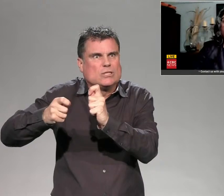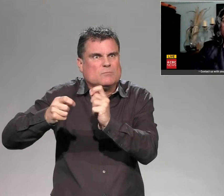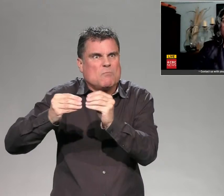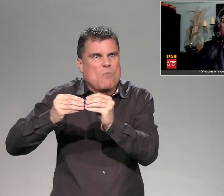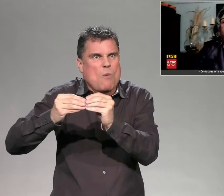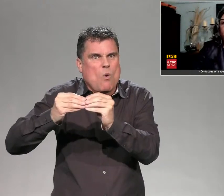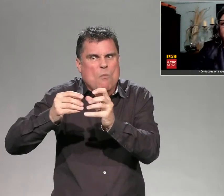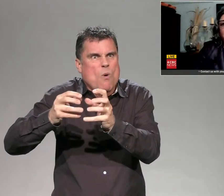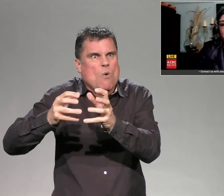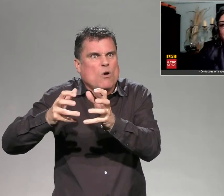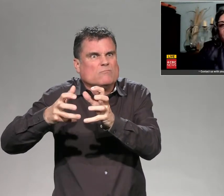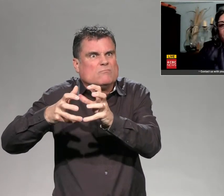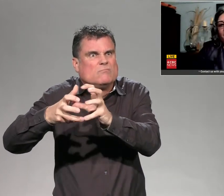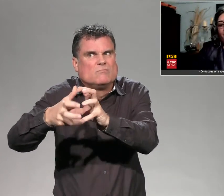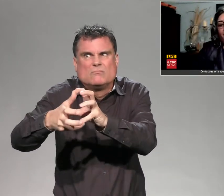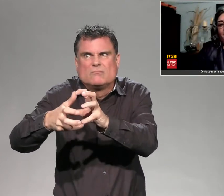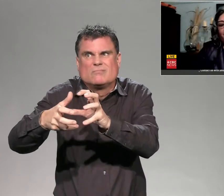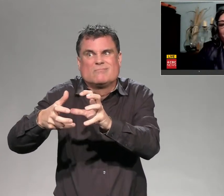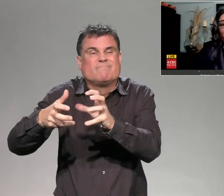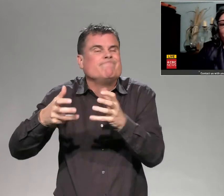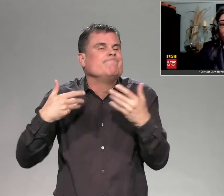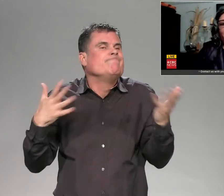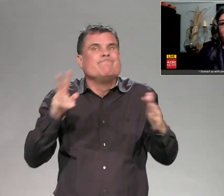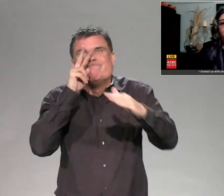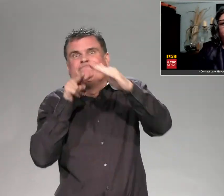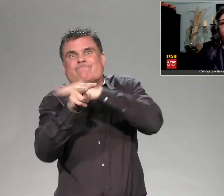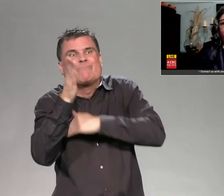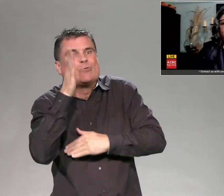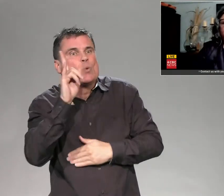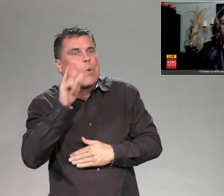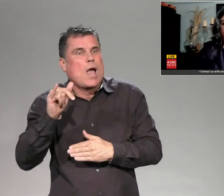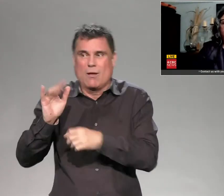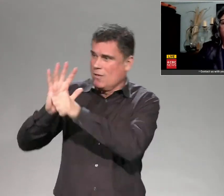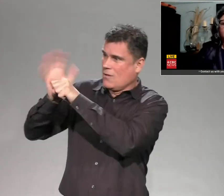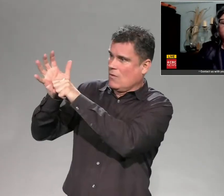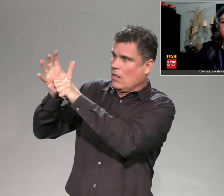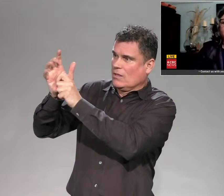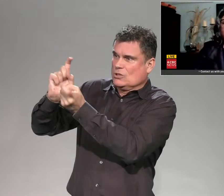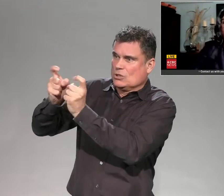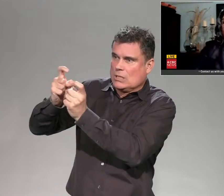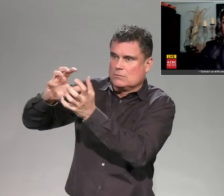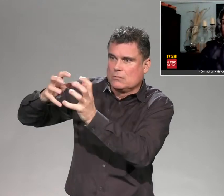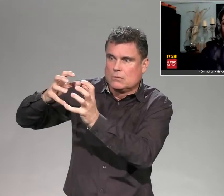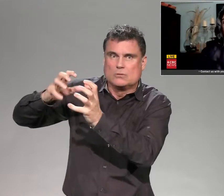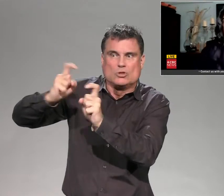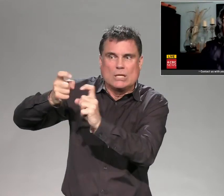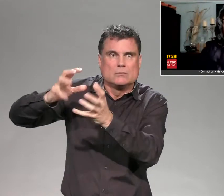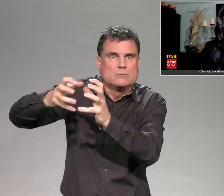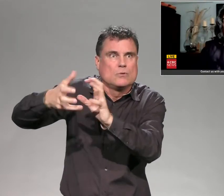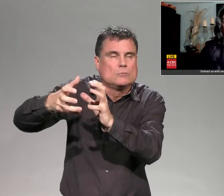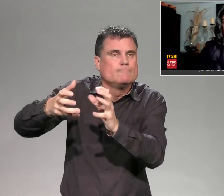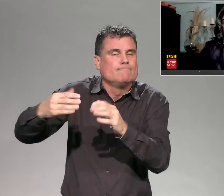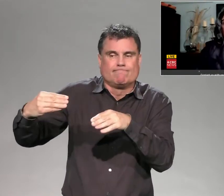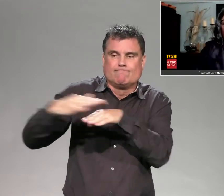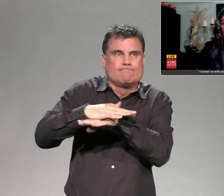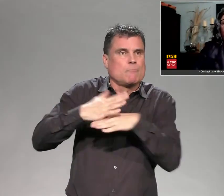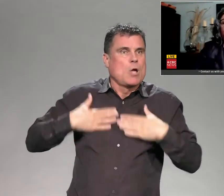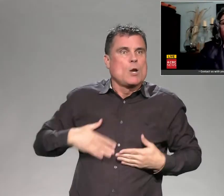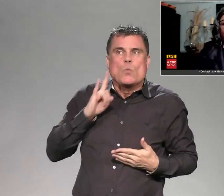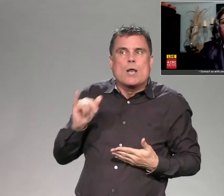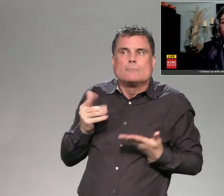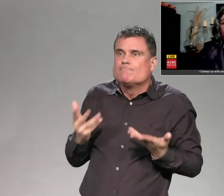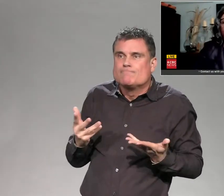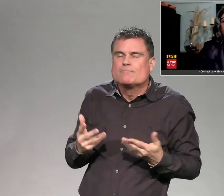forward. Dr. Henry, at a meeting we were at this week, talked about this being science in action. And